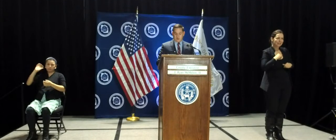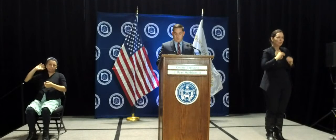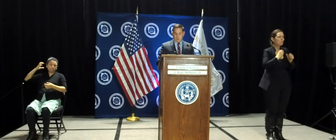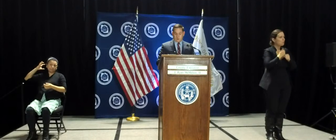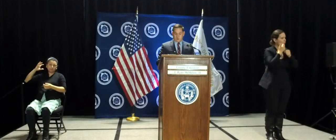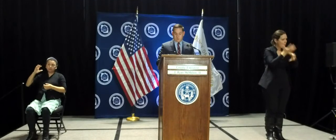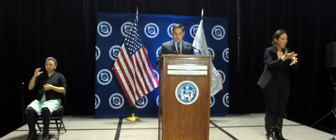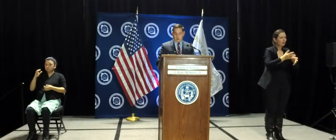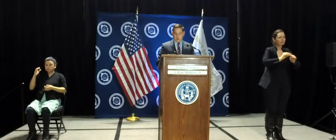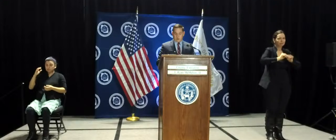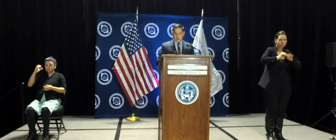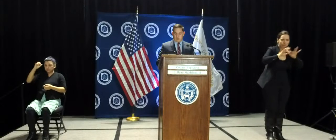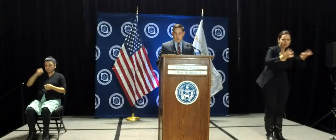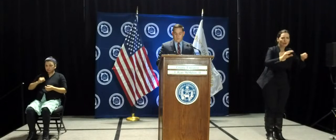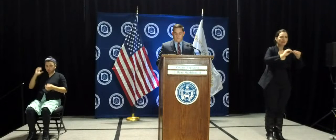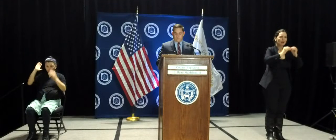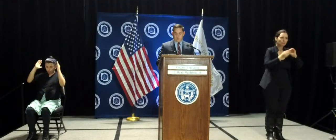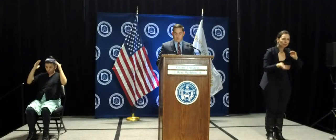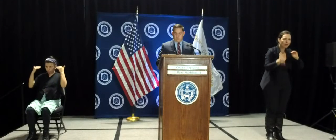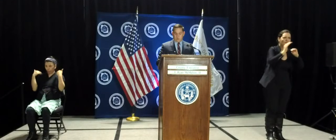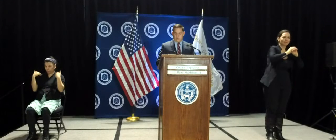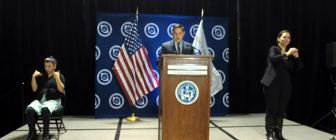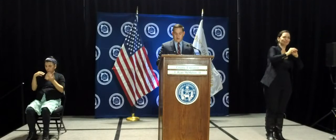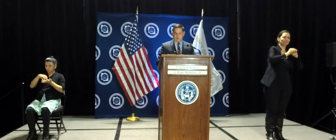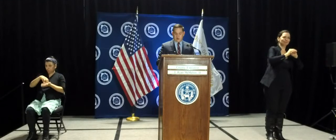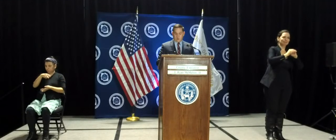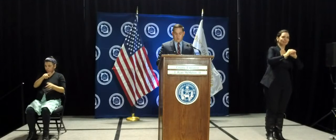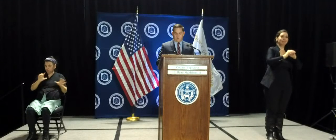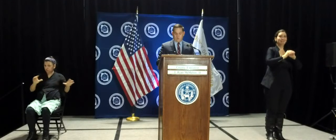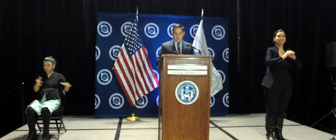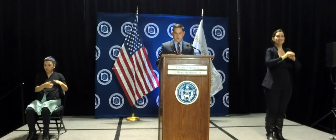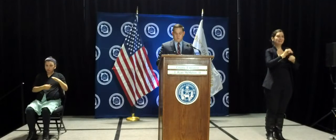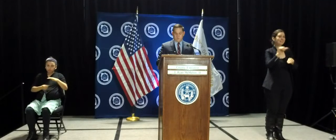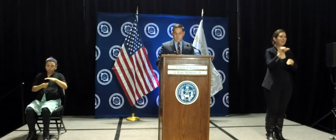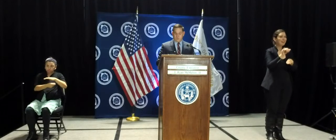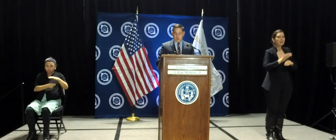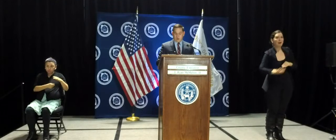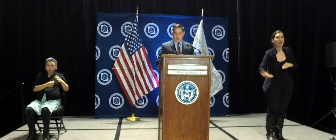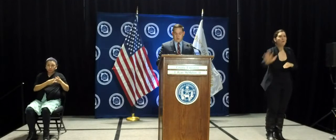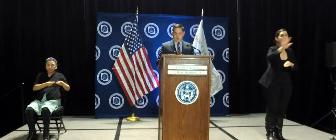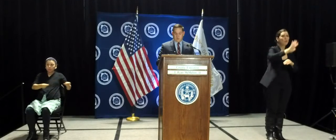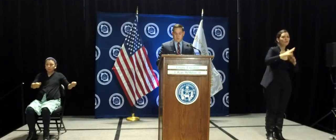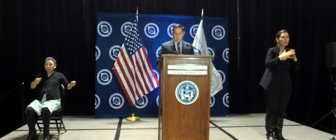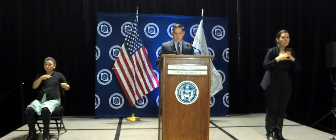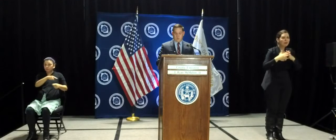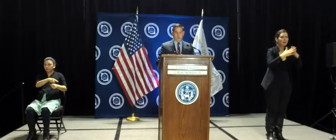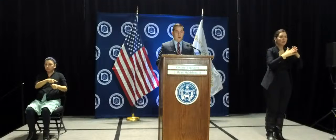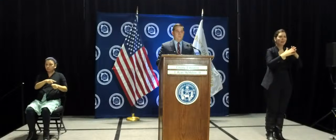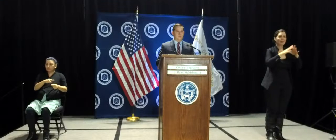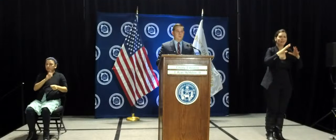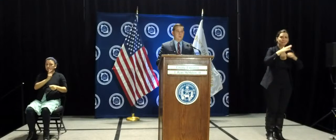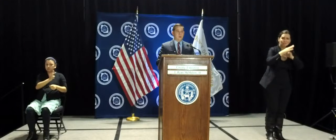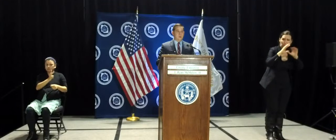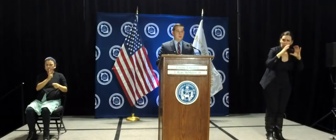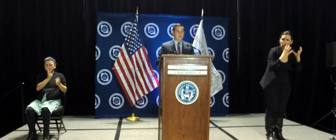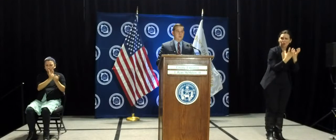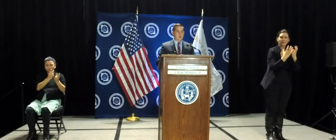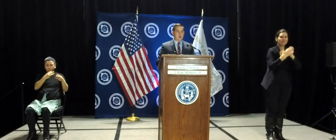Our team worked this morning thoroughly. We've identified our workforce, union